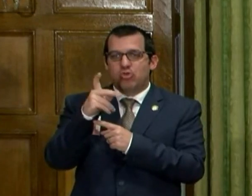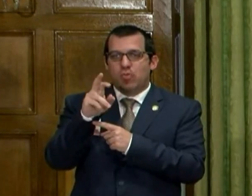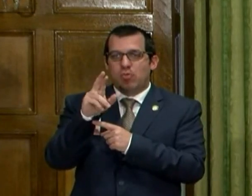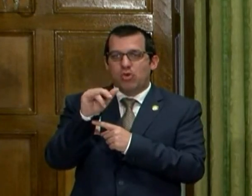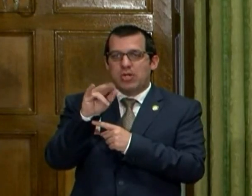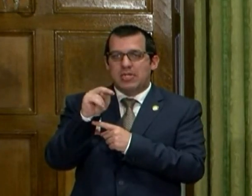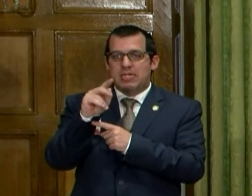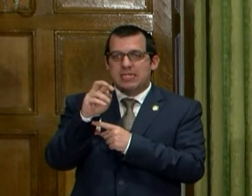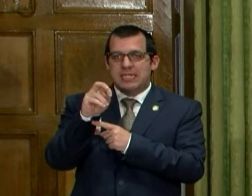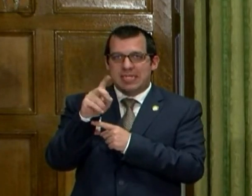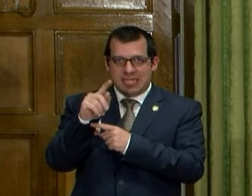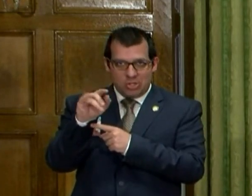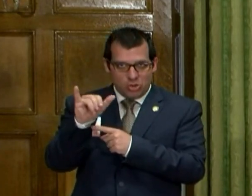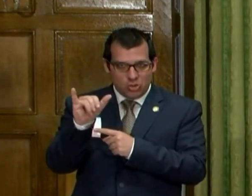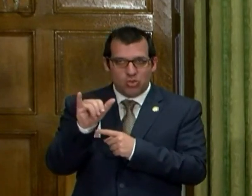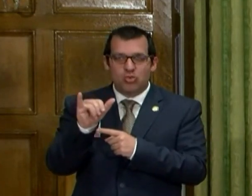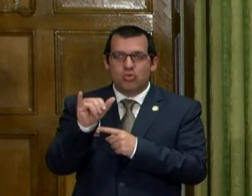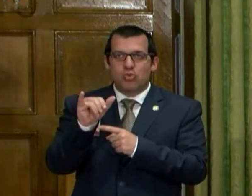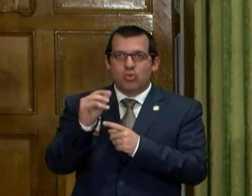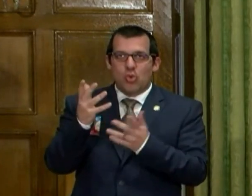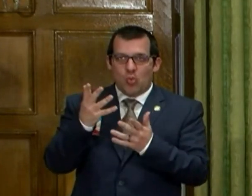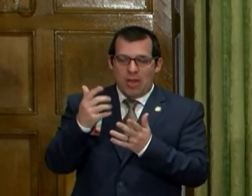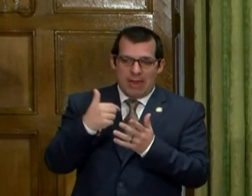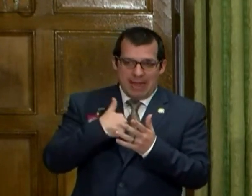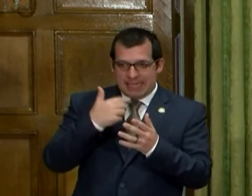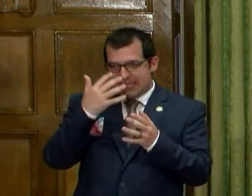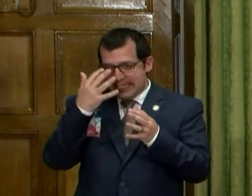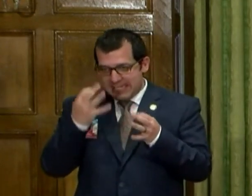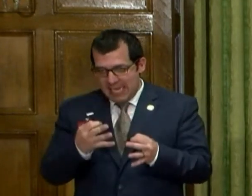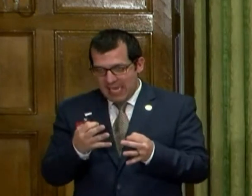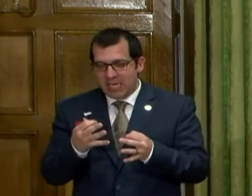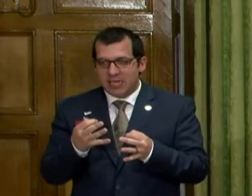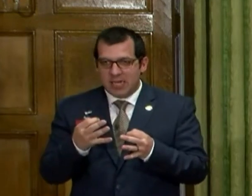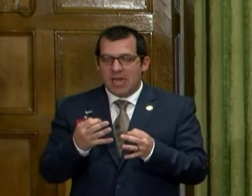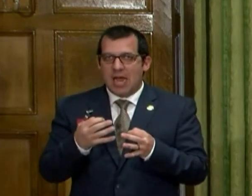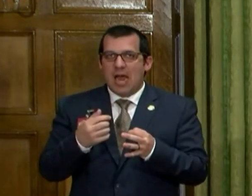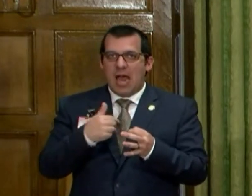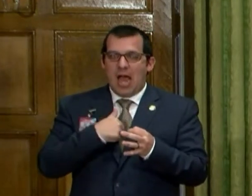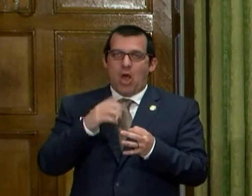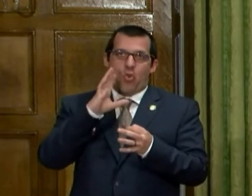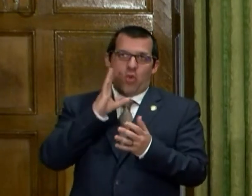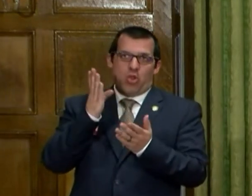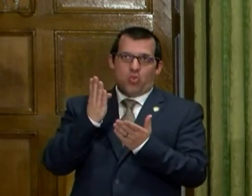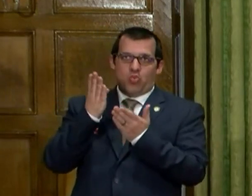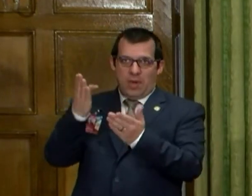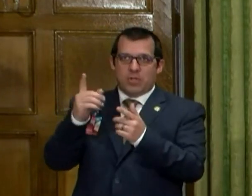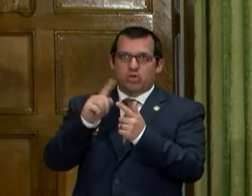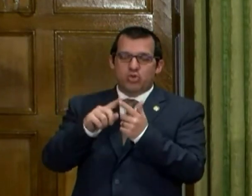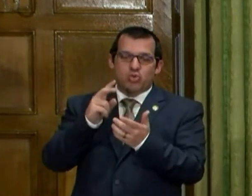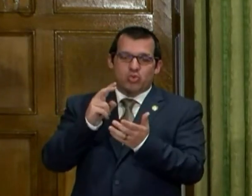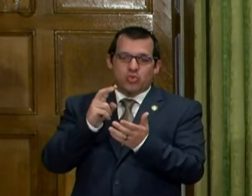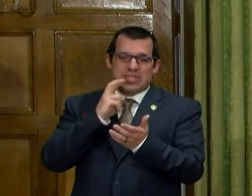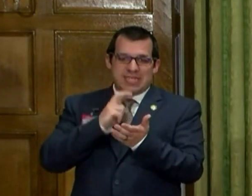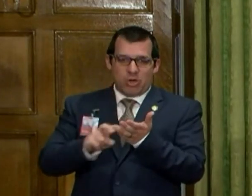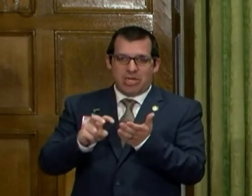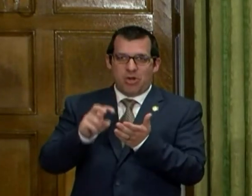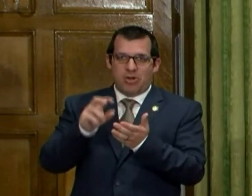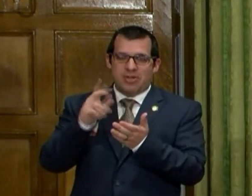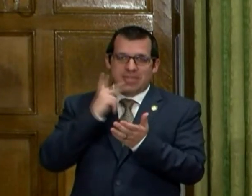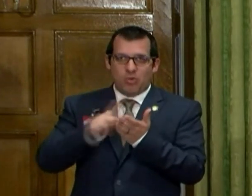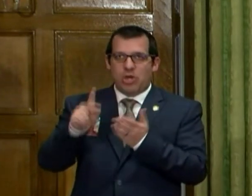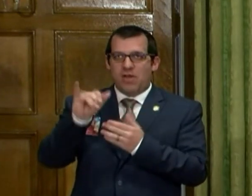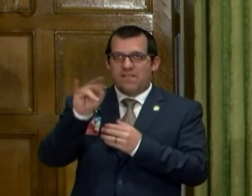late, and the conclusion I reached is that I will be recommending to the Secretary of the Interior that